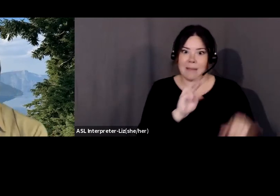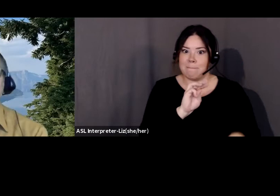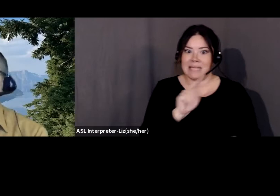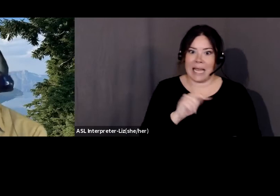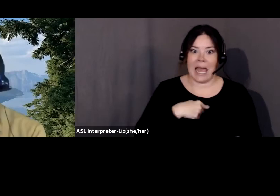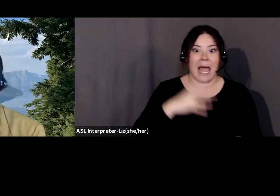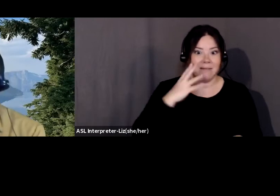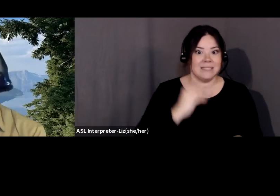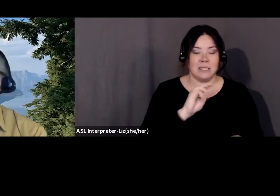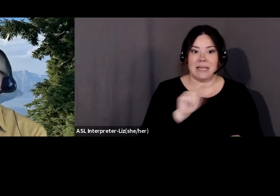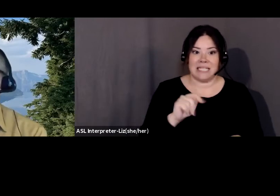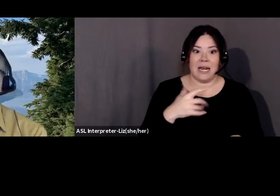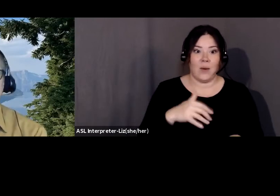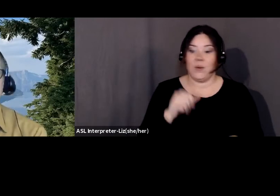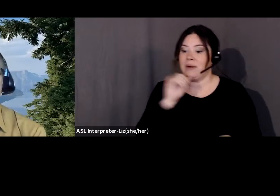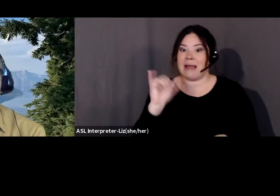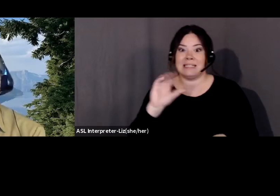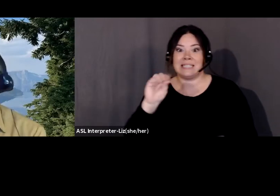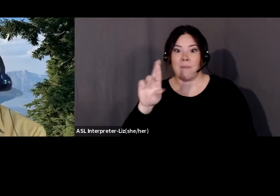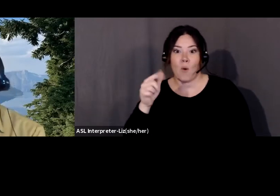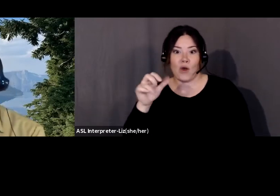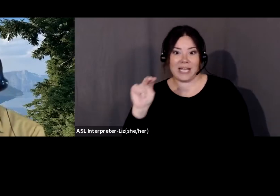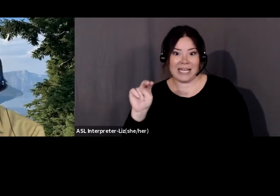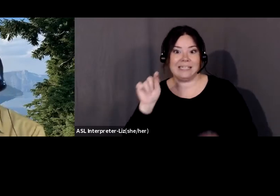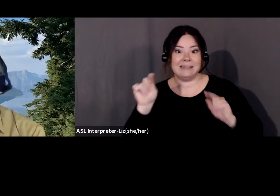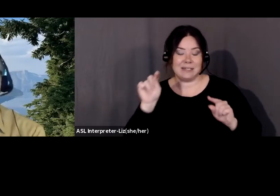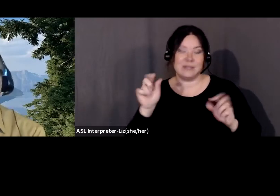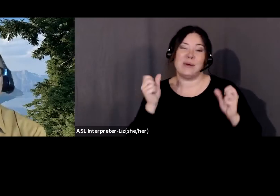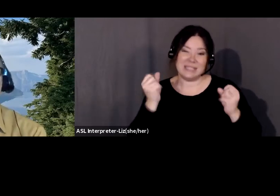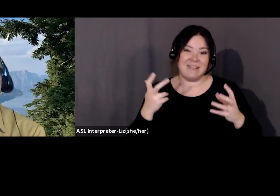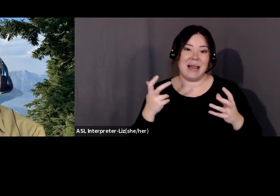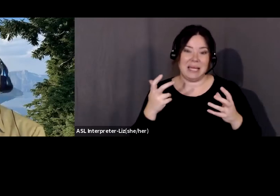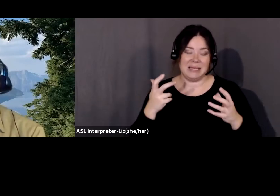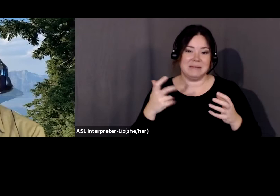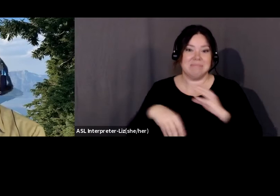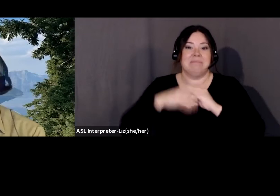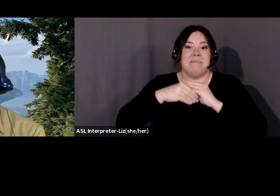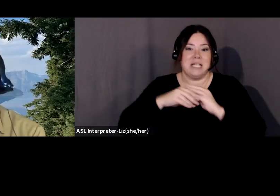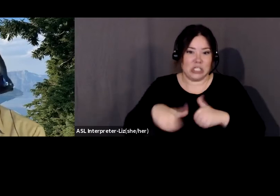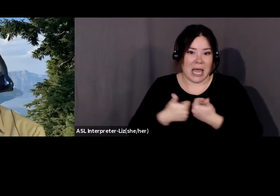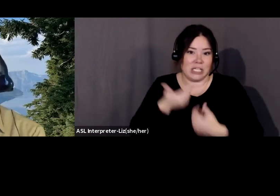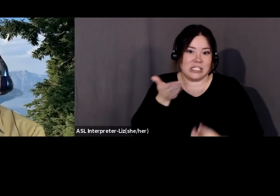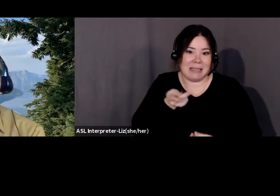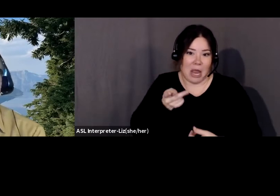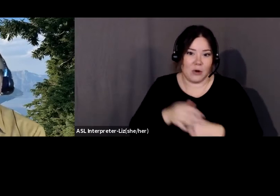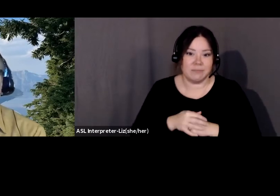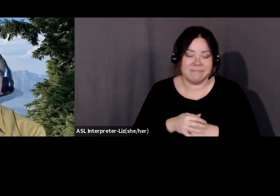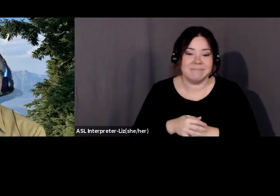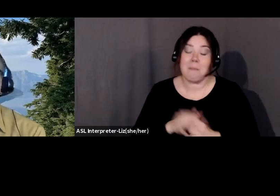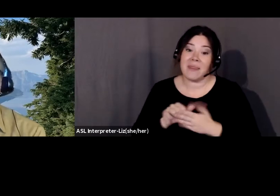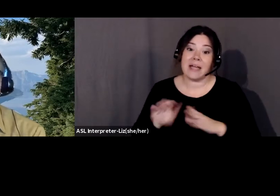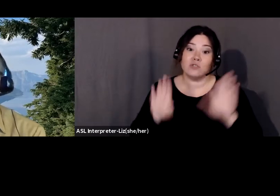and not like Oregon. So definitely some additional challenges there. But yes, that's a great